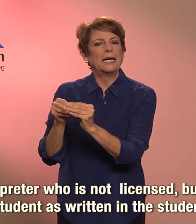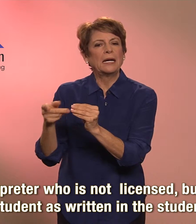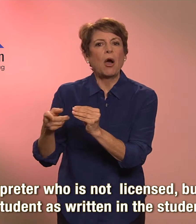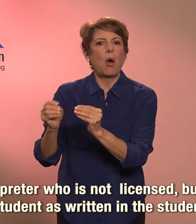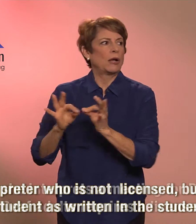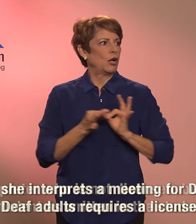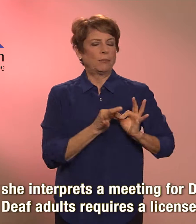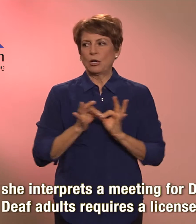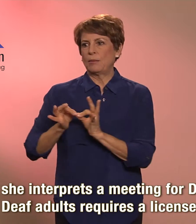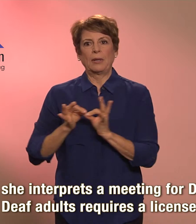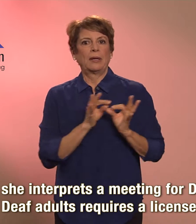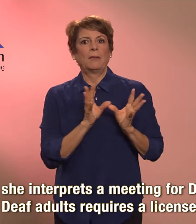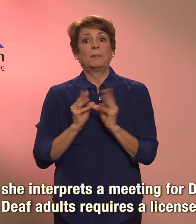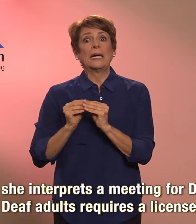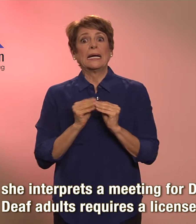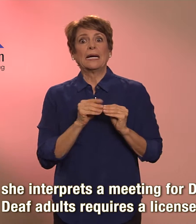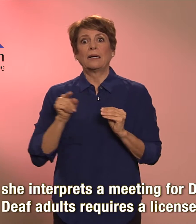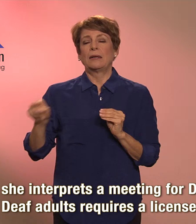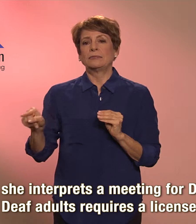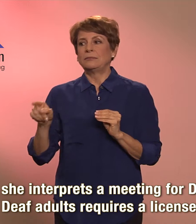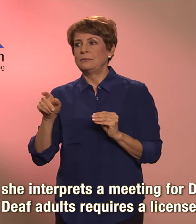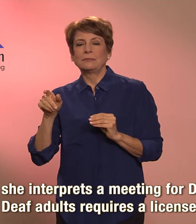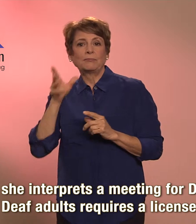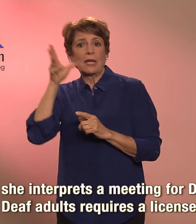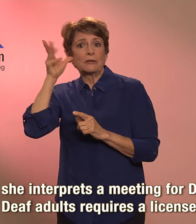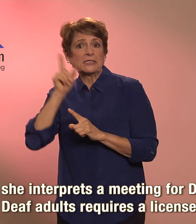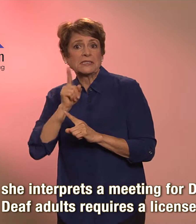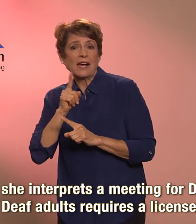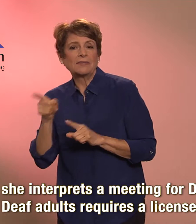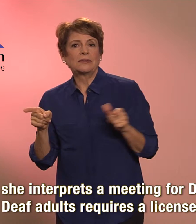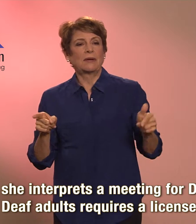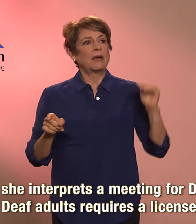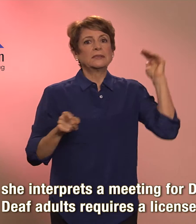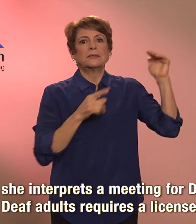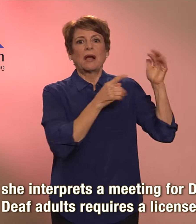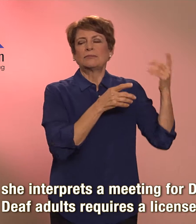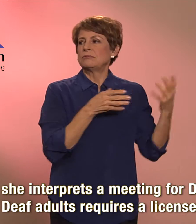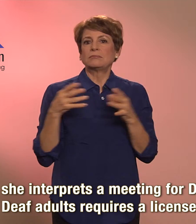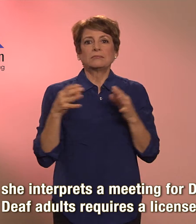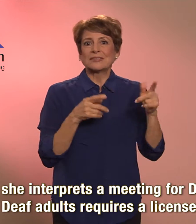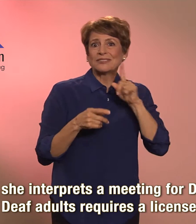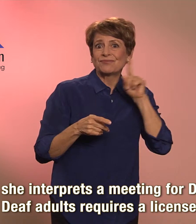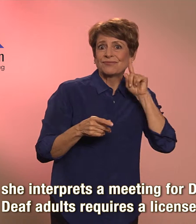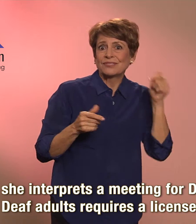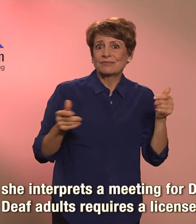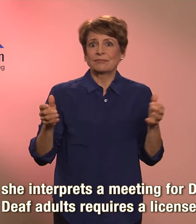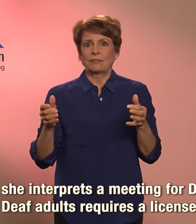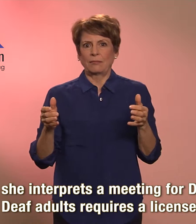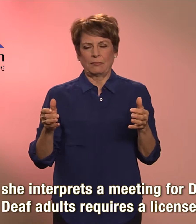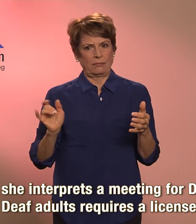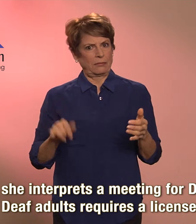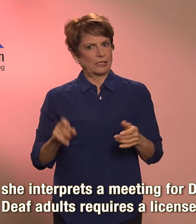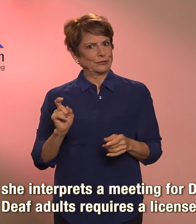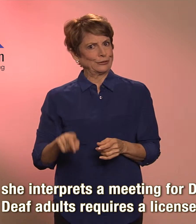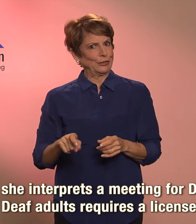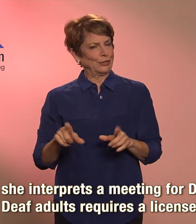IEP. However, he or she interprets a meeting for deaf parents. A meeting with deaf adults requires a licensed